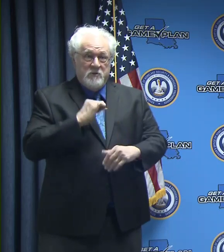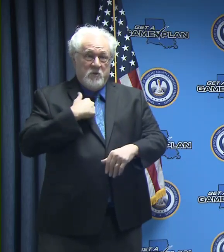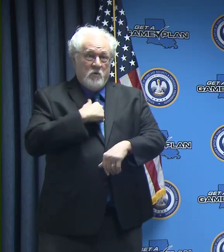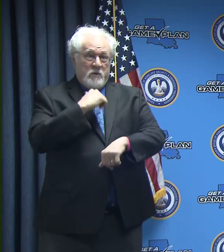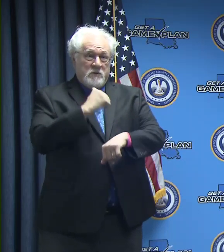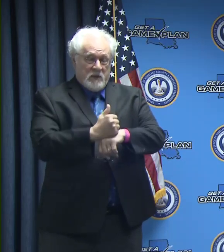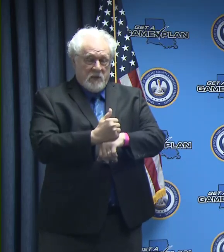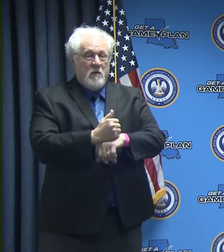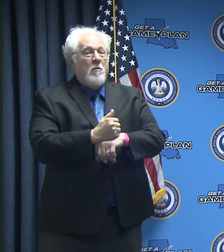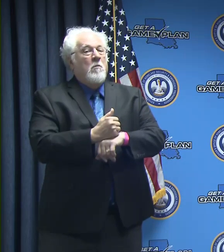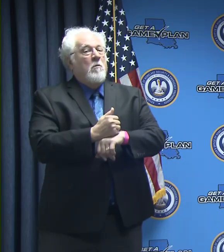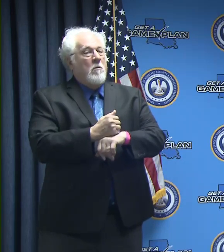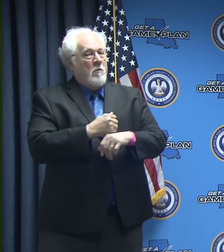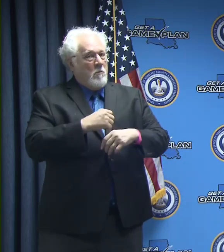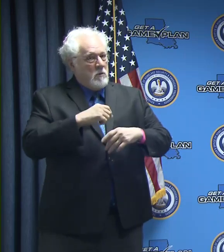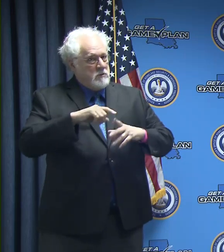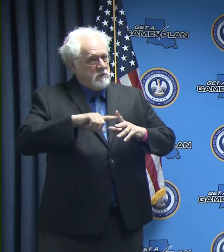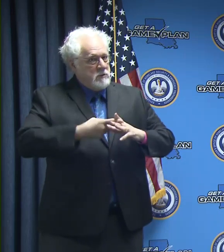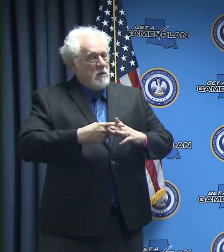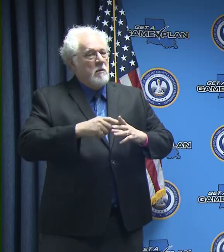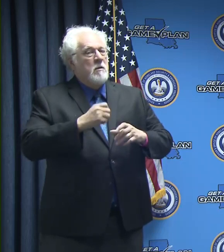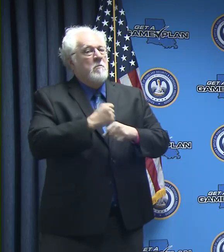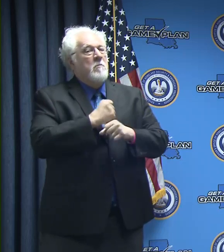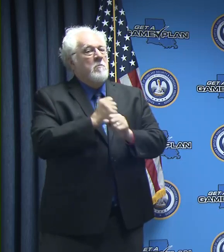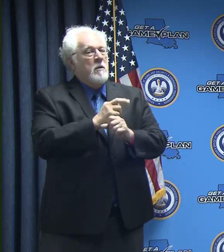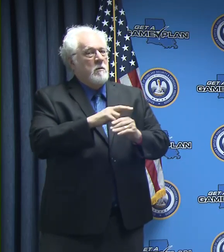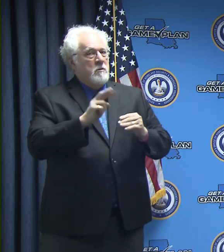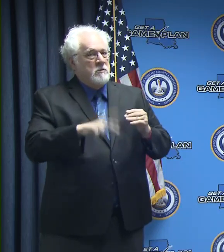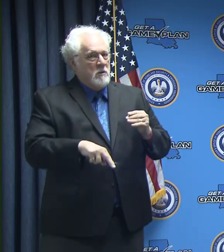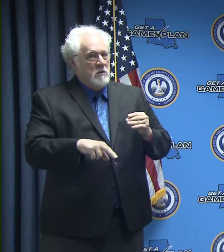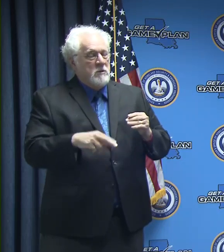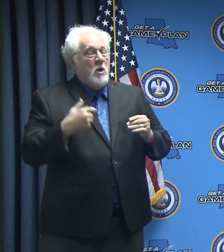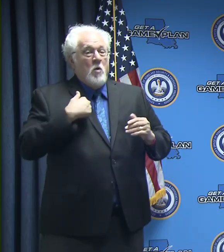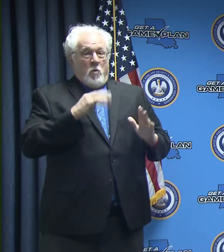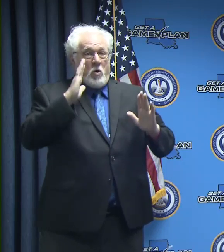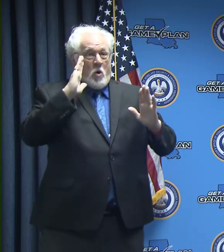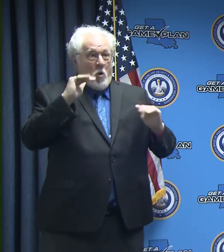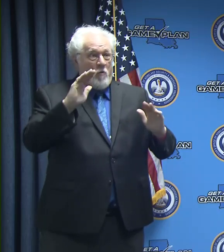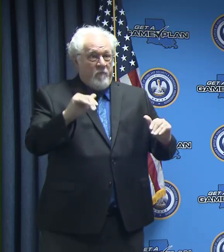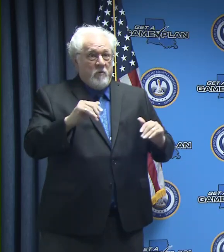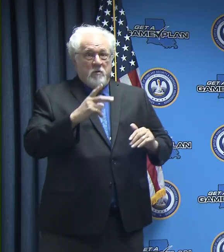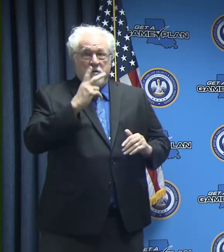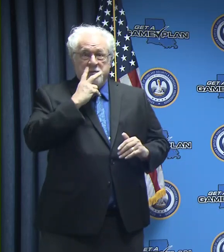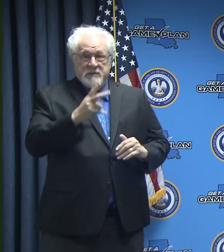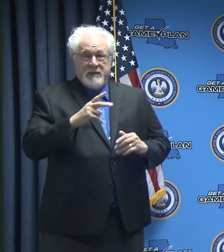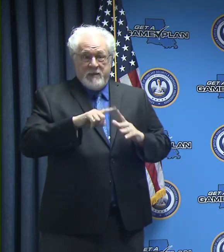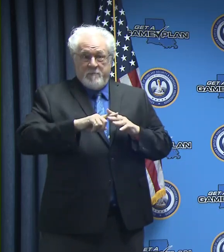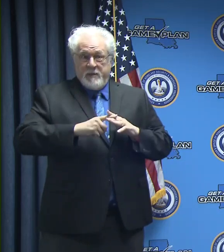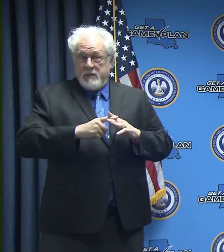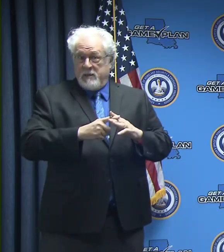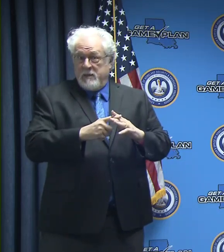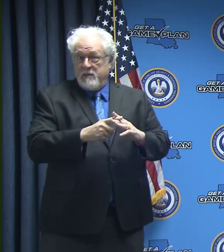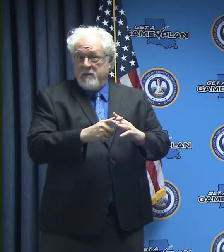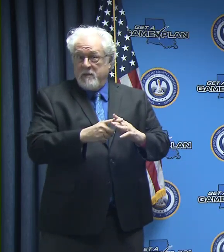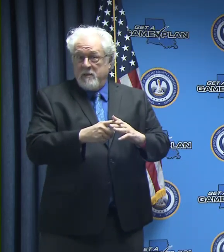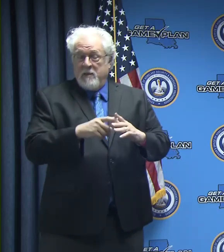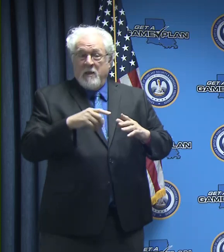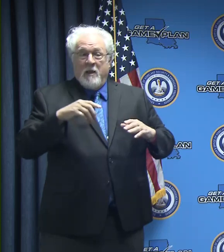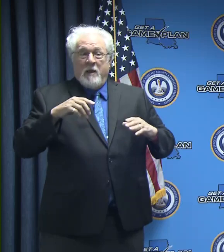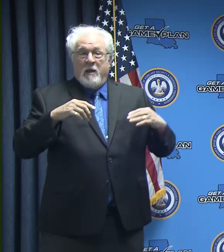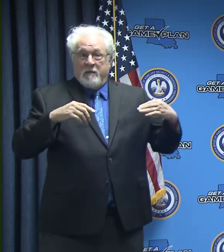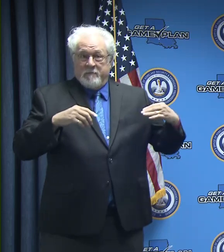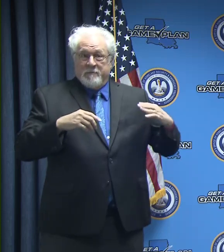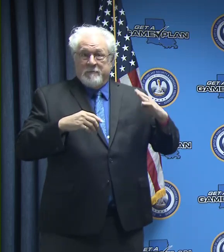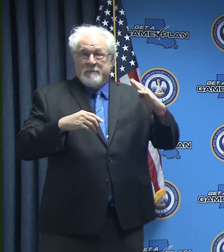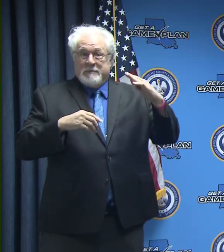ago are starting to bear real results. And we're hopeful that we're seeing the beginning of the flattening of the